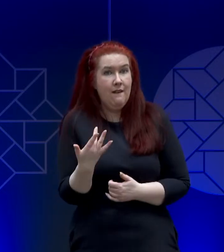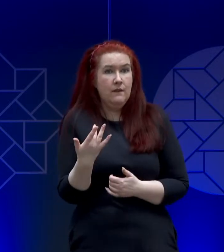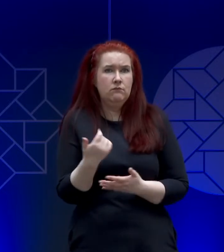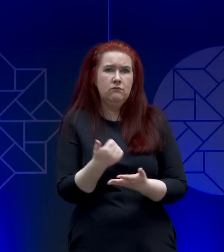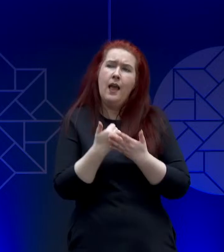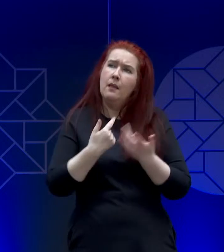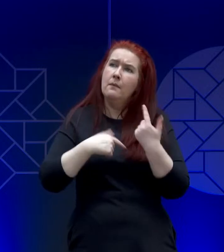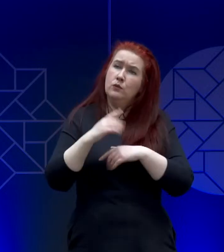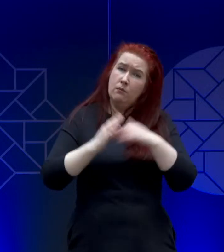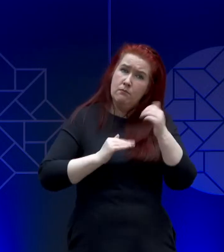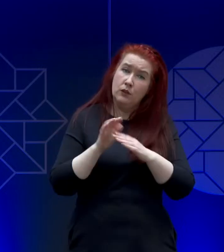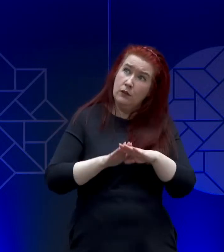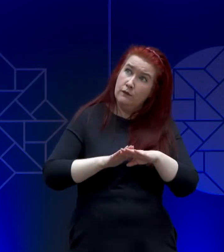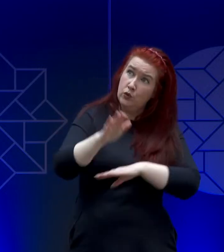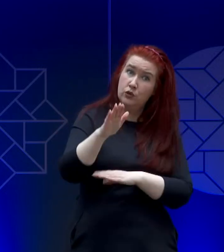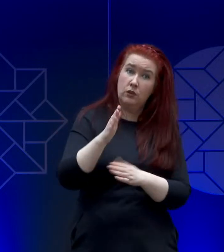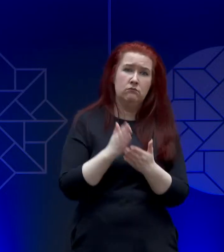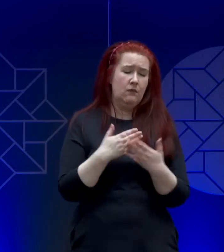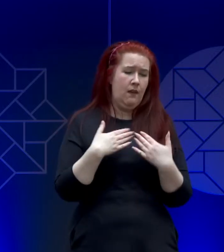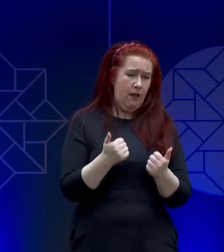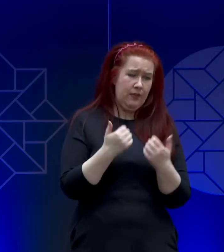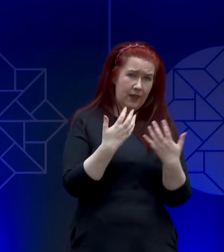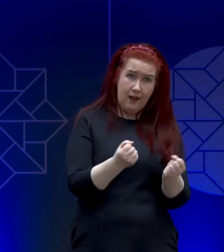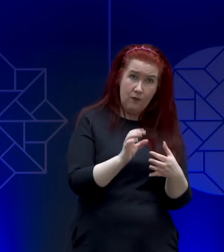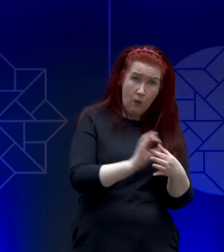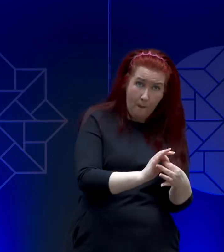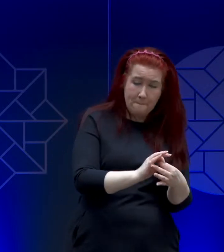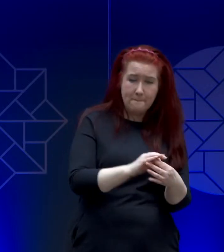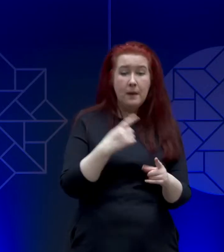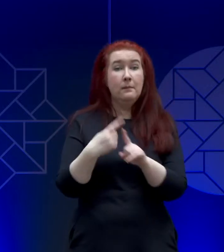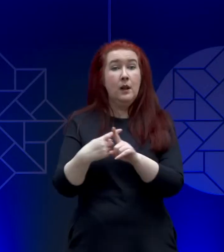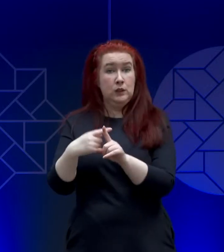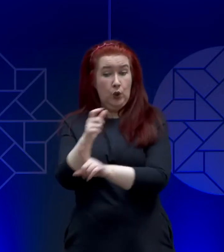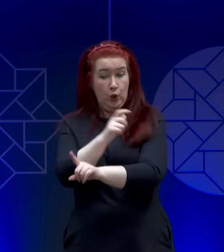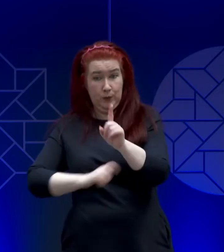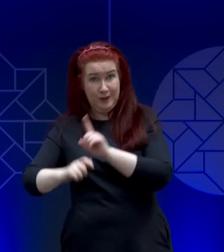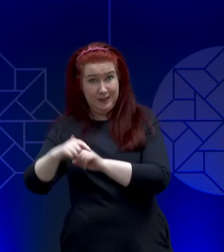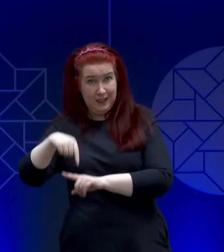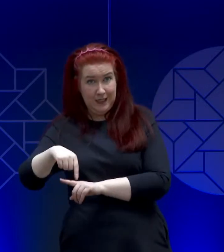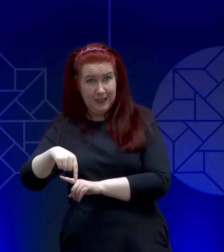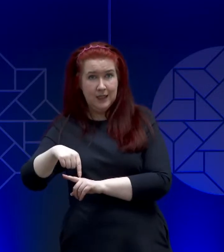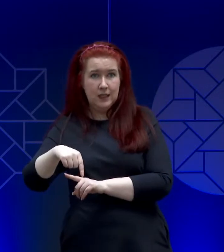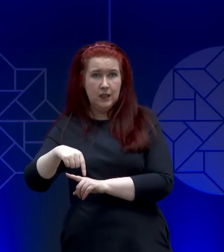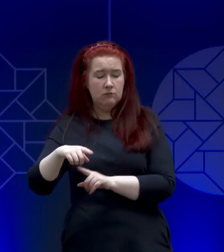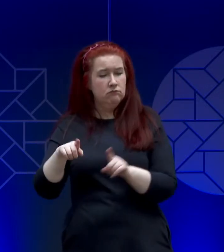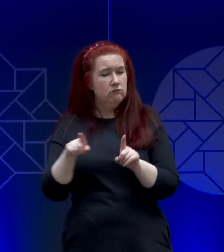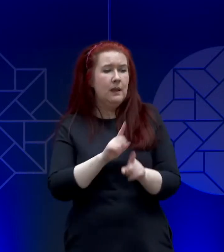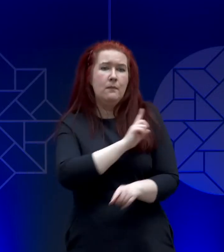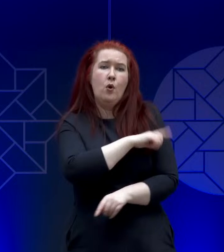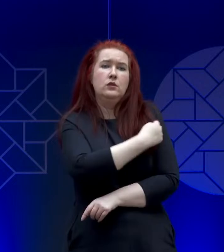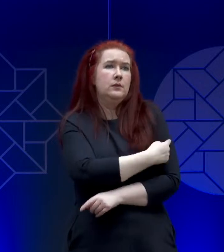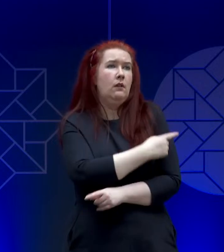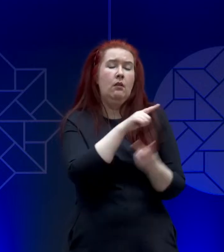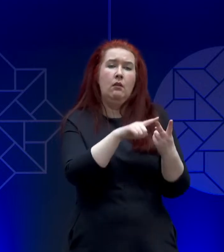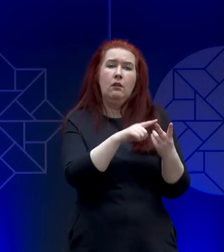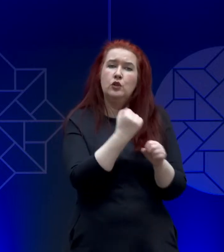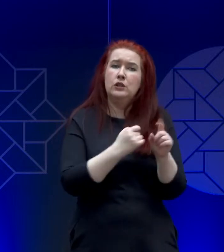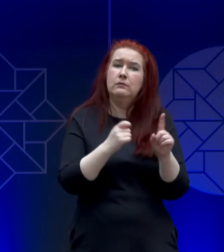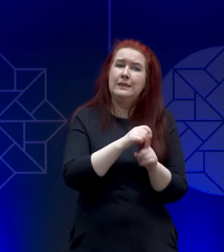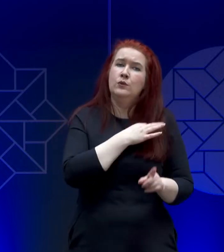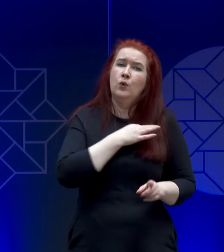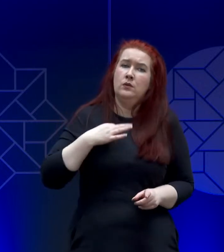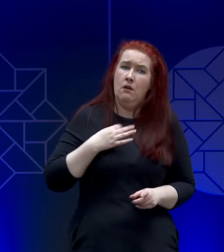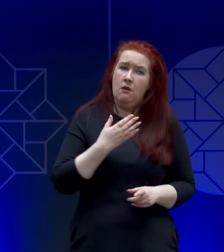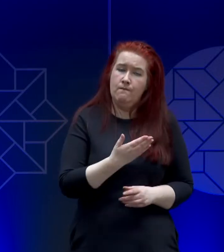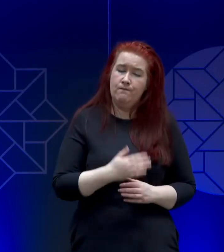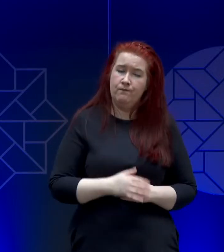future in which health is practised in homes and communities as much as it is practised in surgeries and